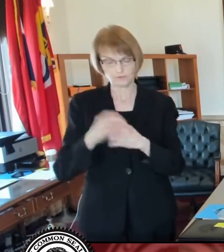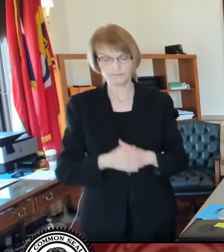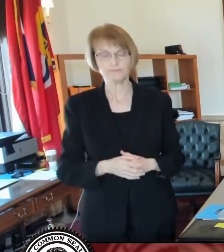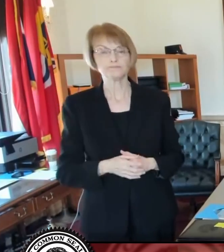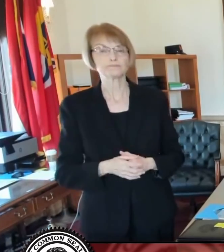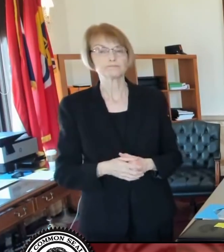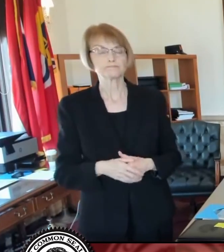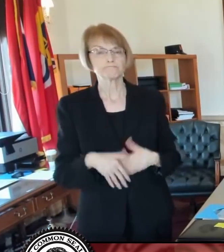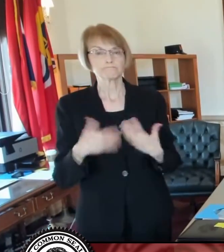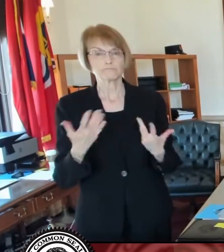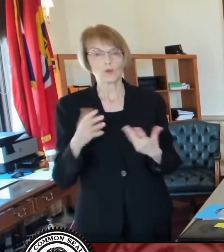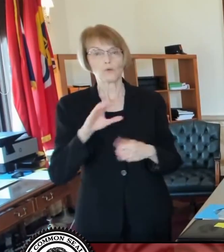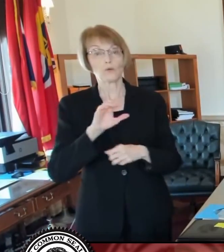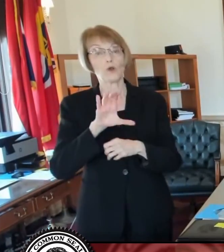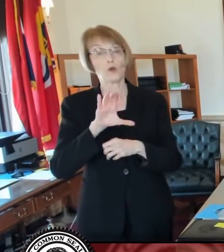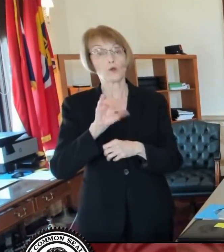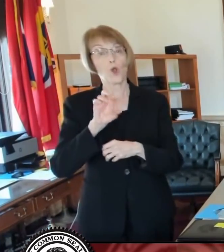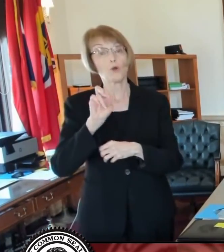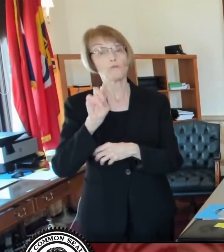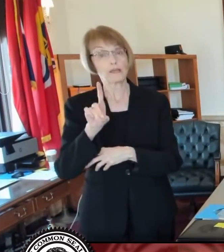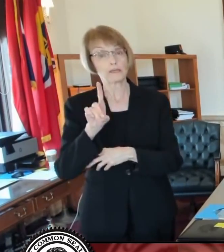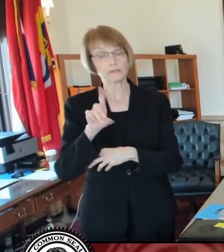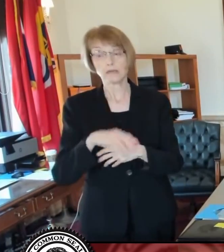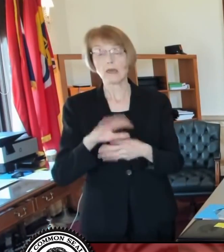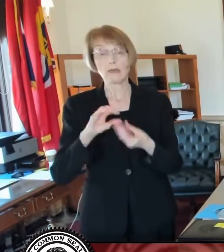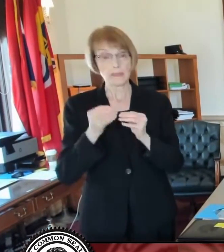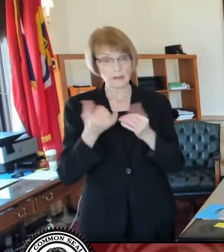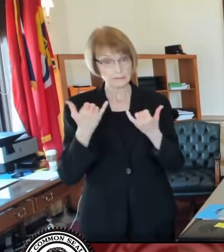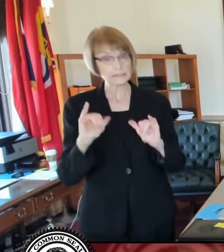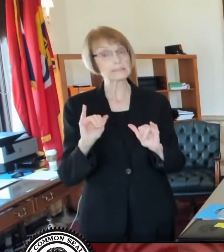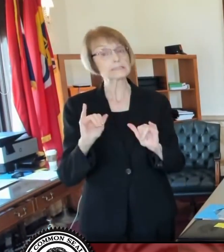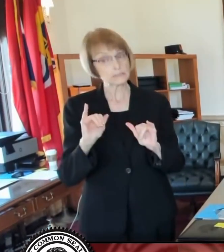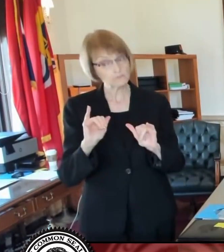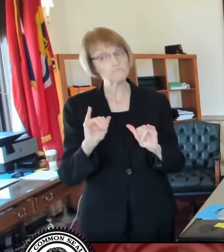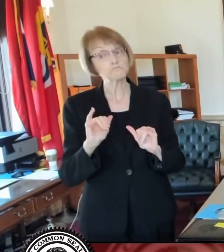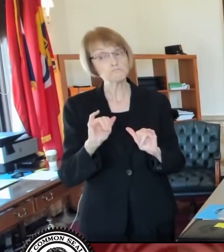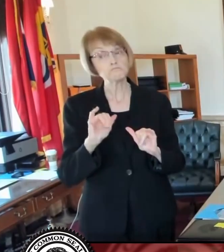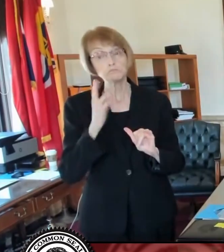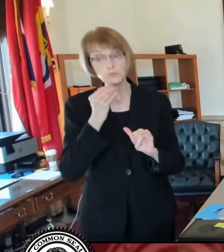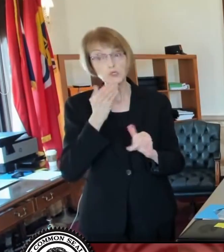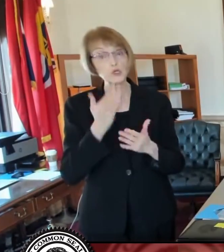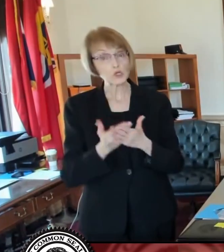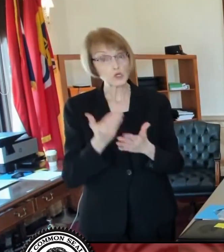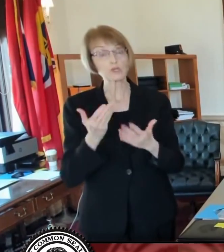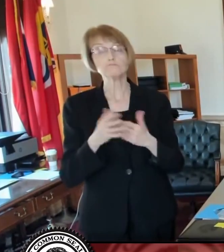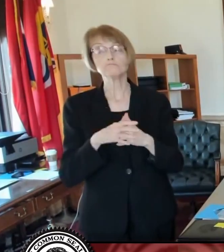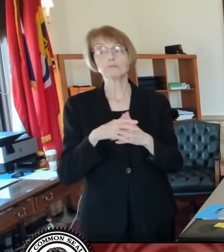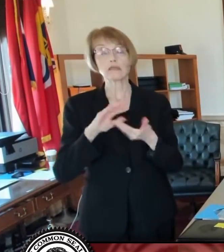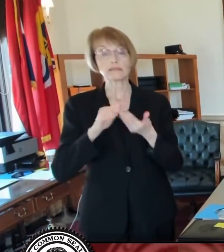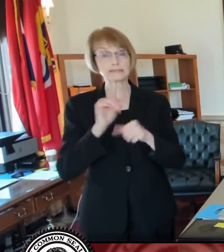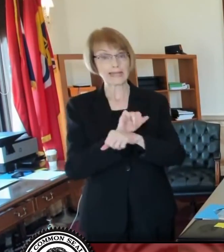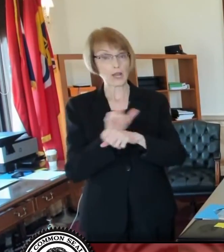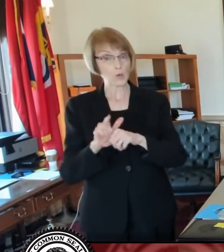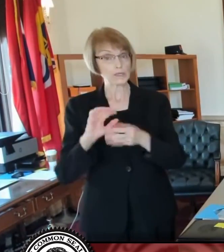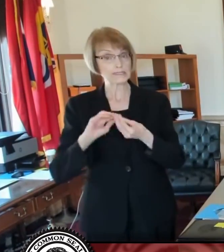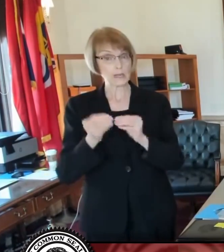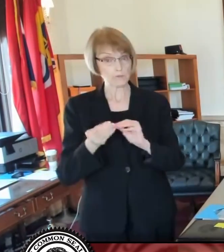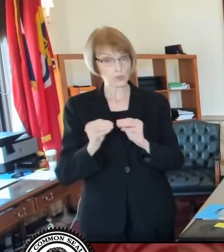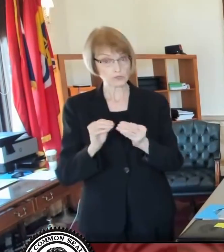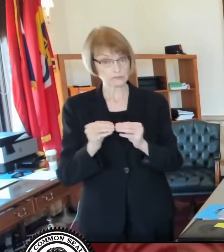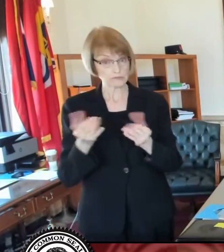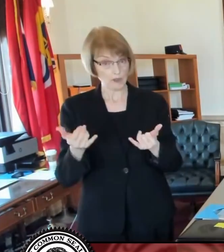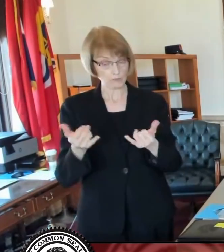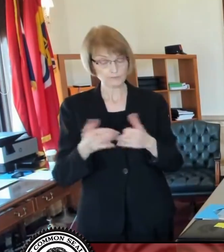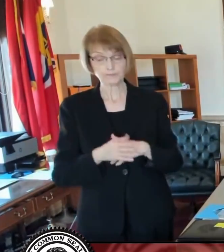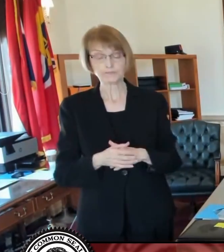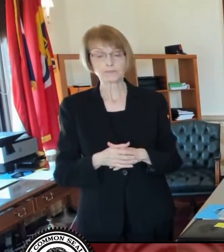So, COVID, our numbers still look pretty good for COVID. The city of St. Louis numbers,